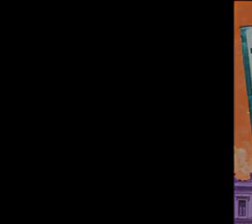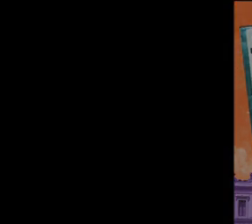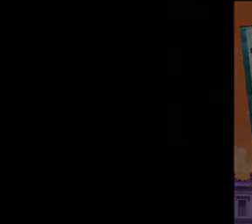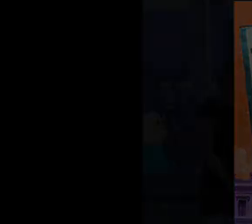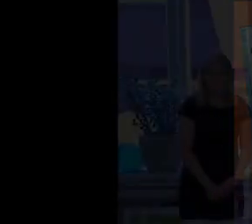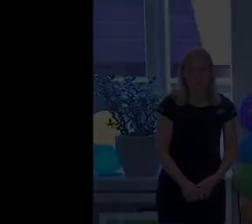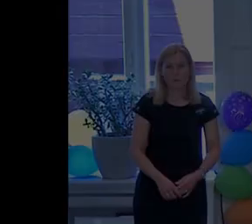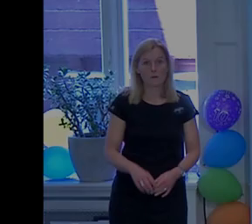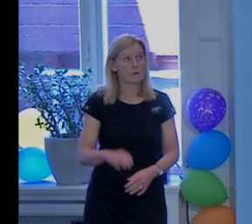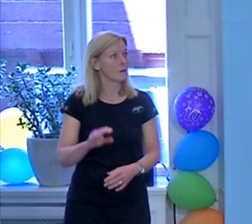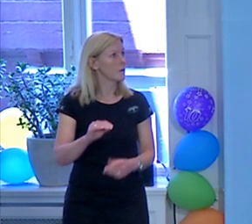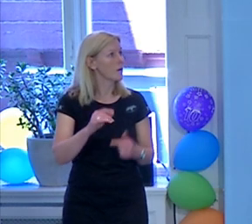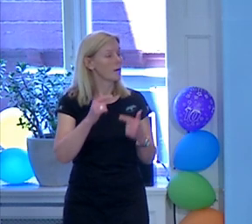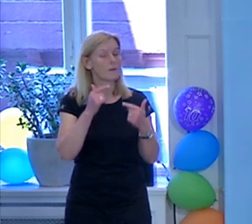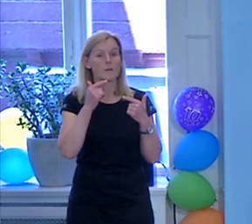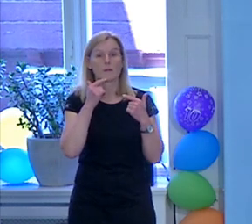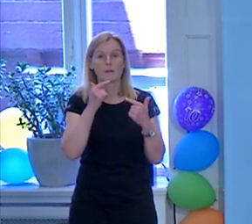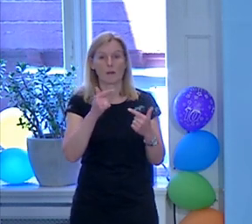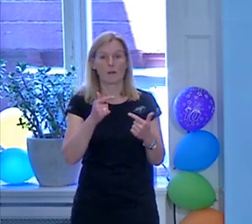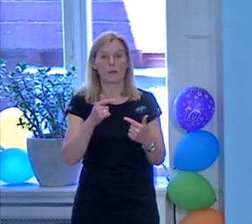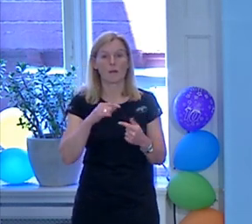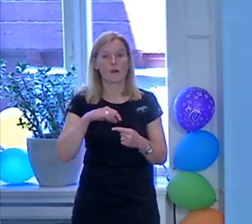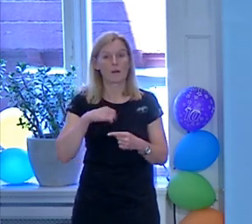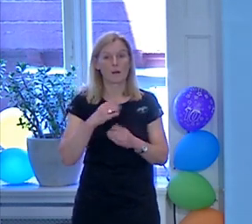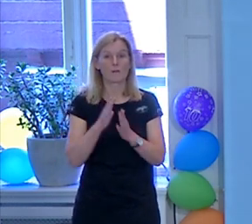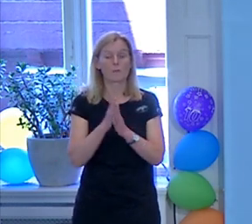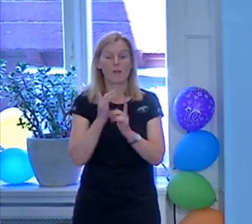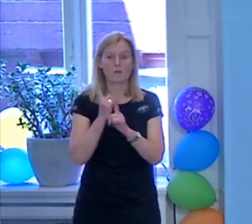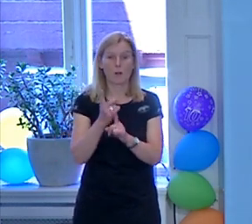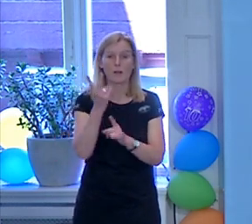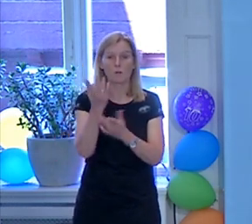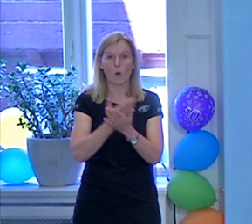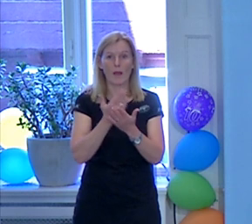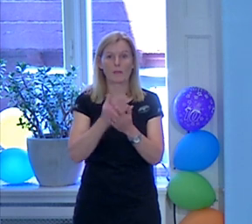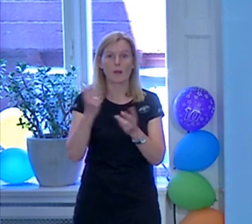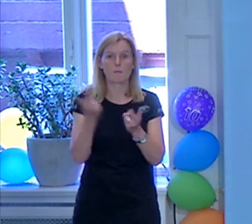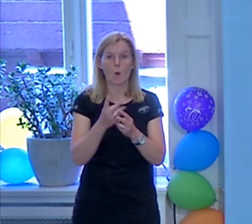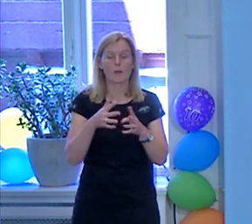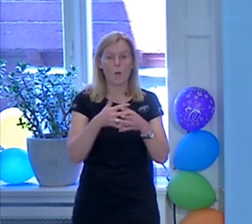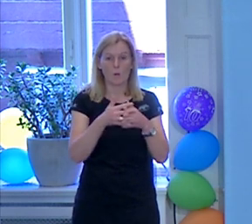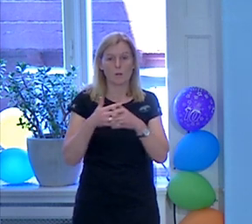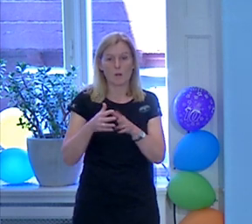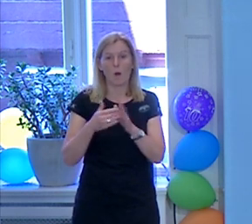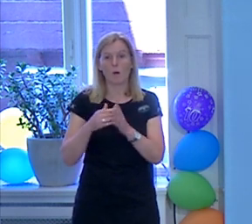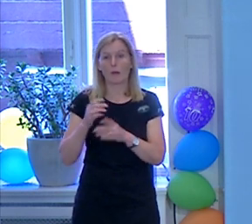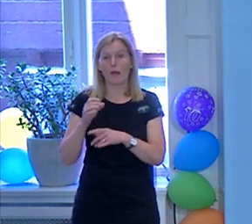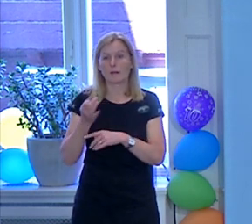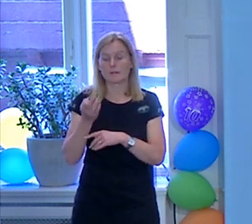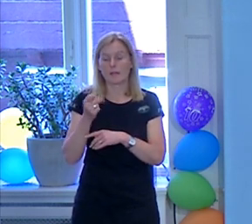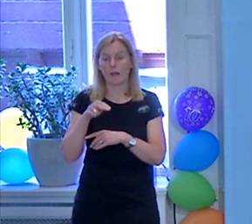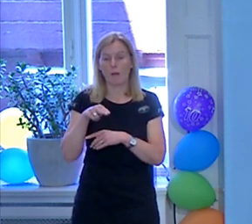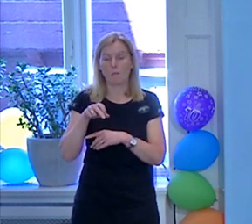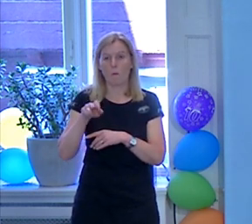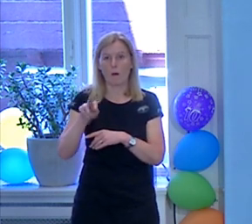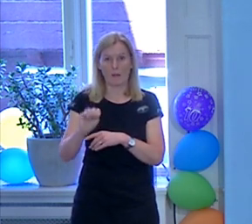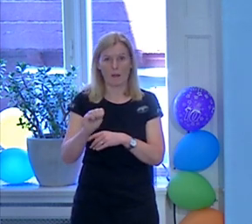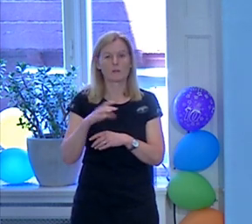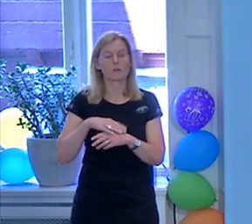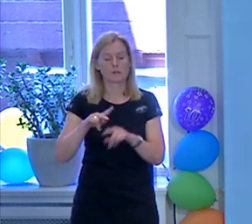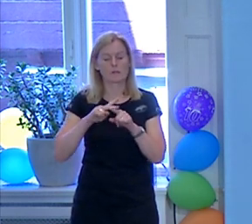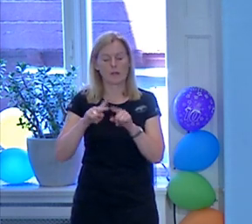Ja, tack så mycket. Jag har själv varit medföljande i två länder, både USA och Singapore. Jag känner igen en del kring det här faktiskt och möter med många